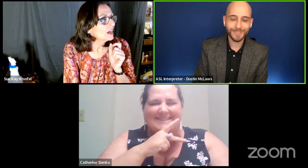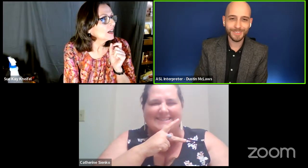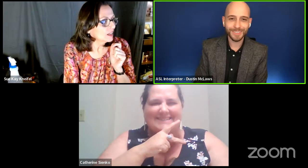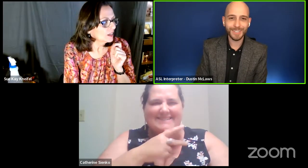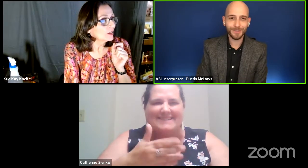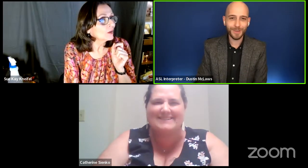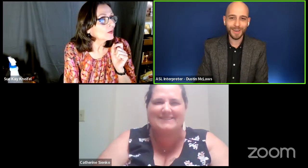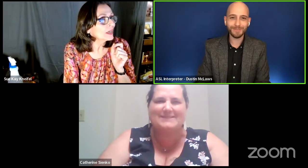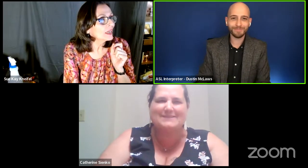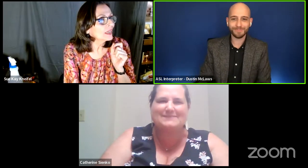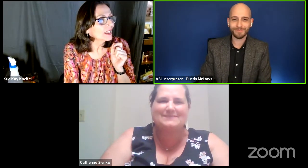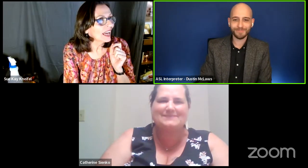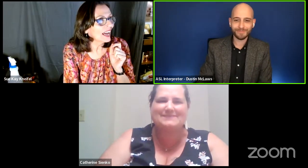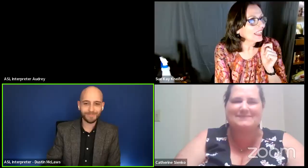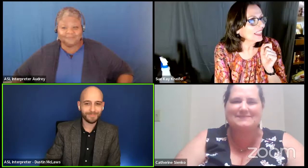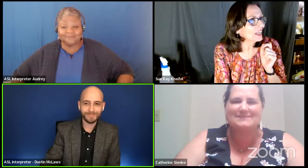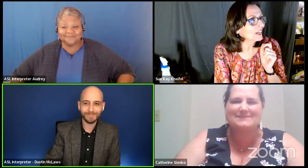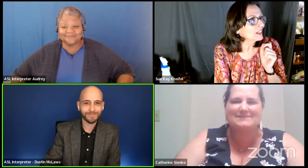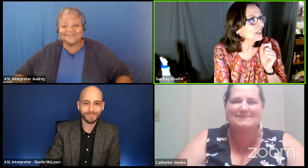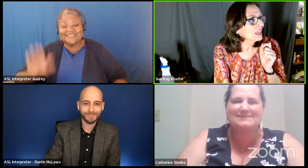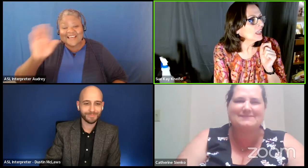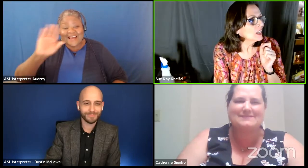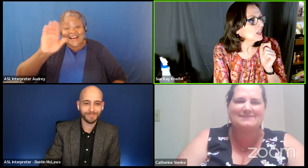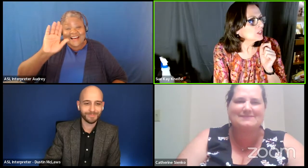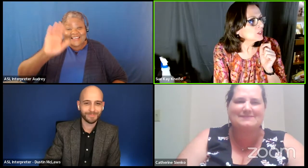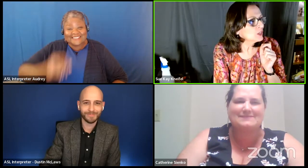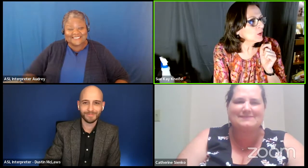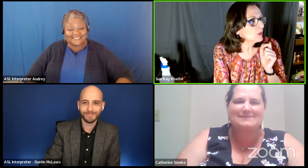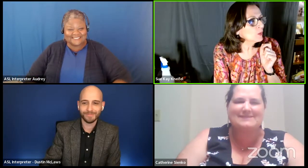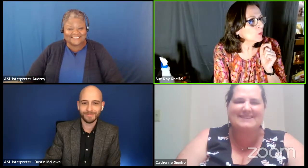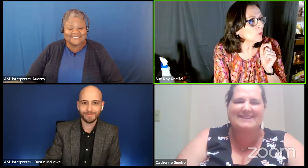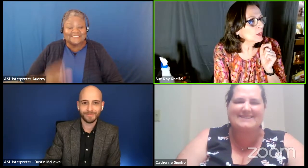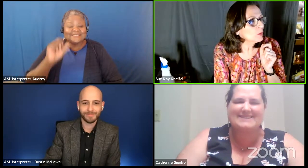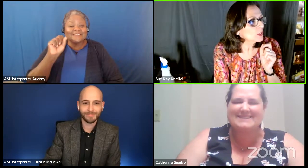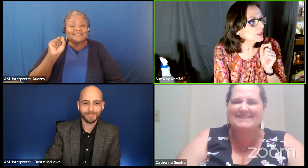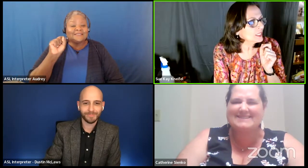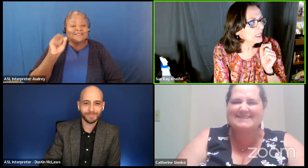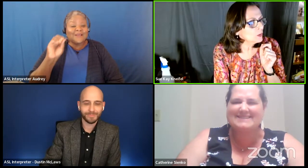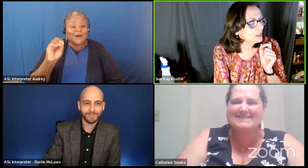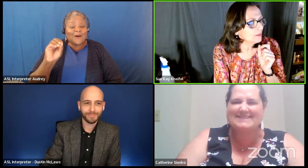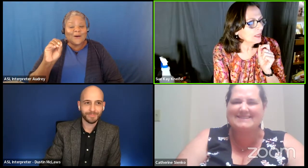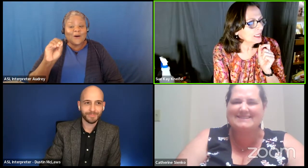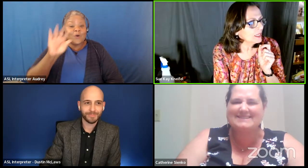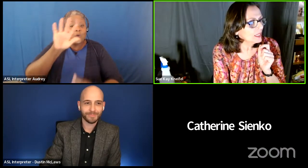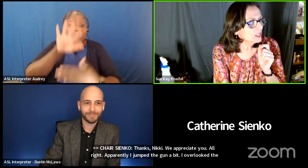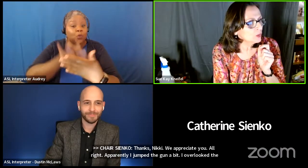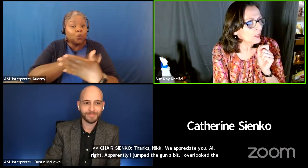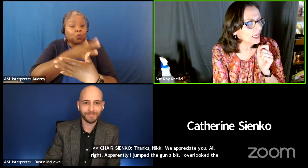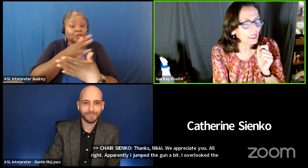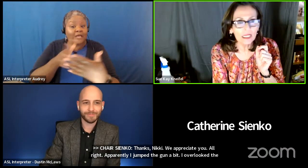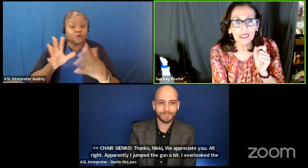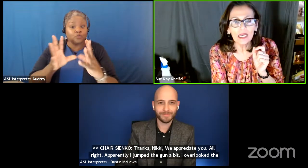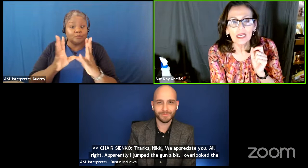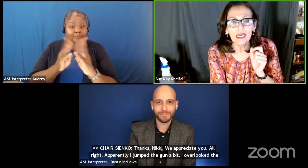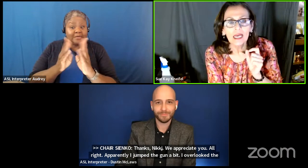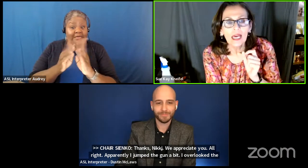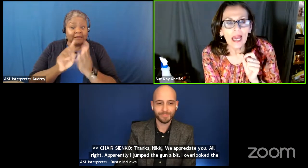Thank you. Hi, Suke. Hi there. So we were scheduled to meet this